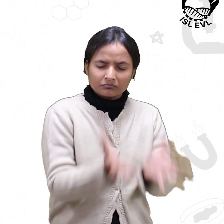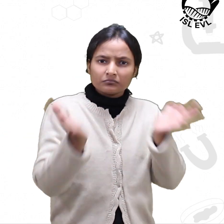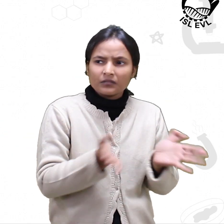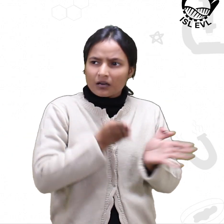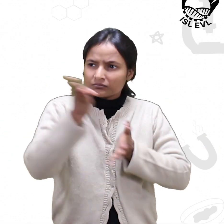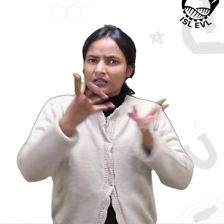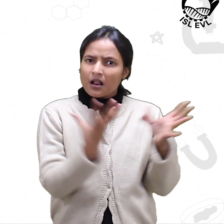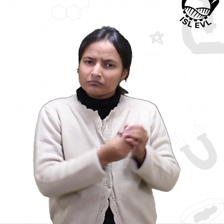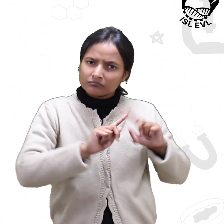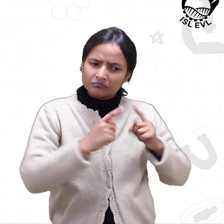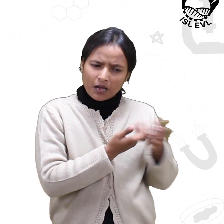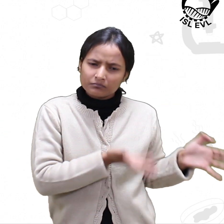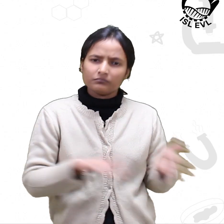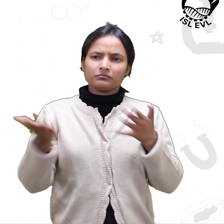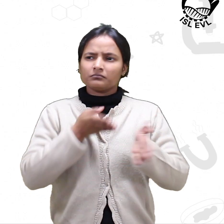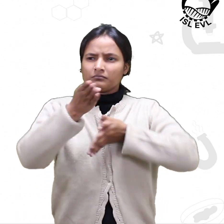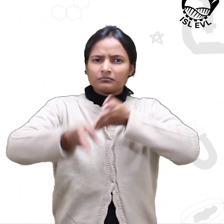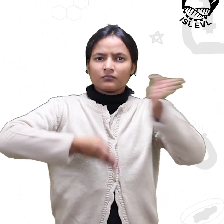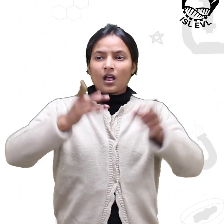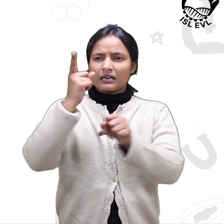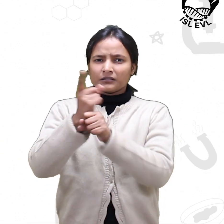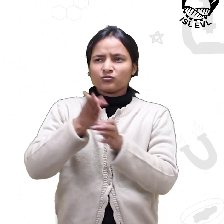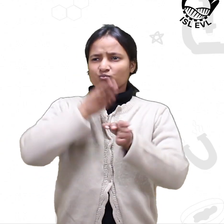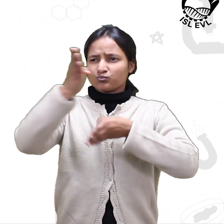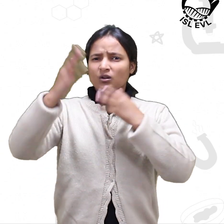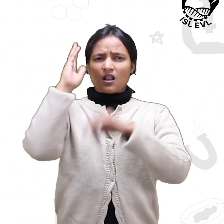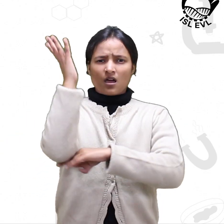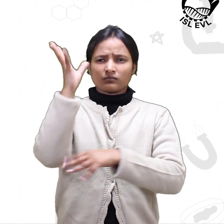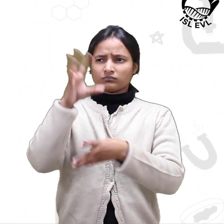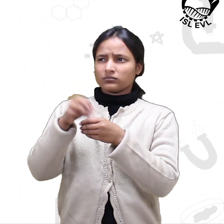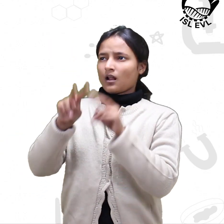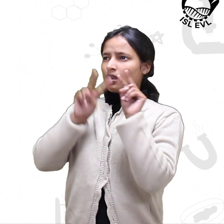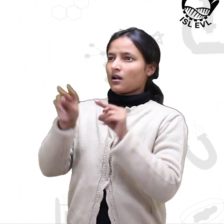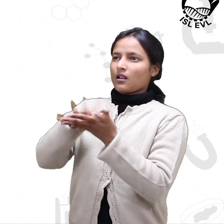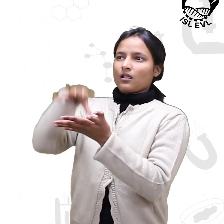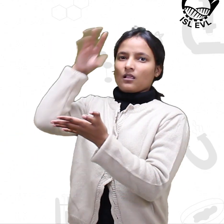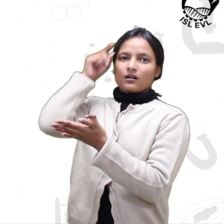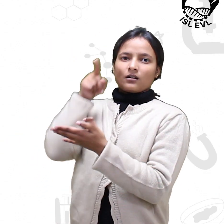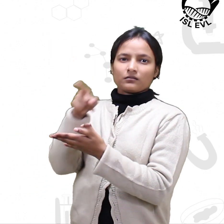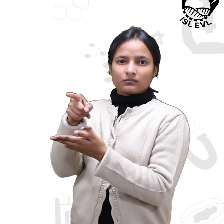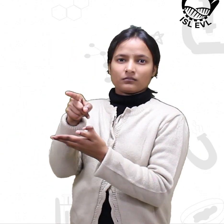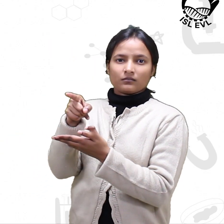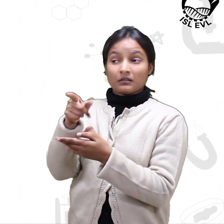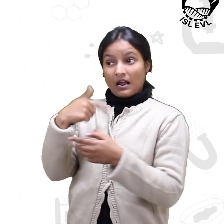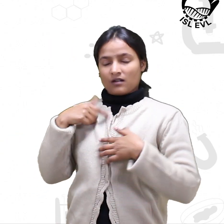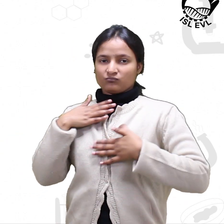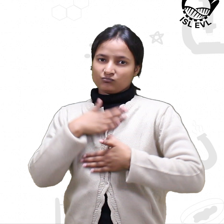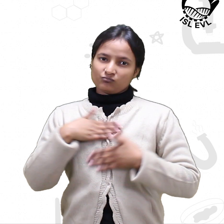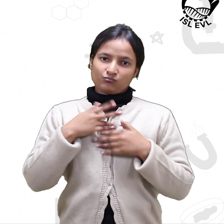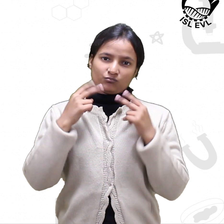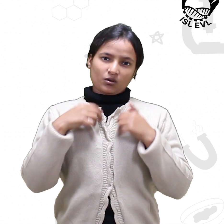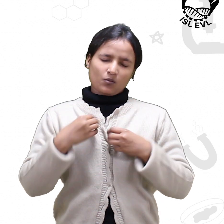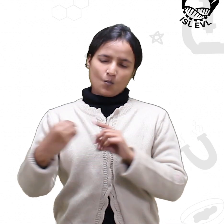professors to come give talks in the campus. All this was not a normal thing that happened, So one had to take this extra effort,